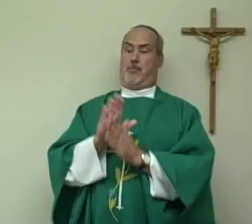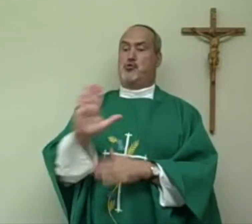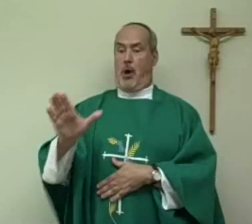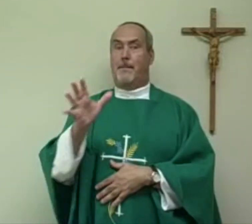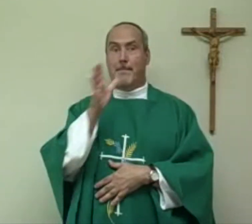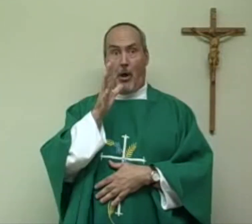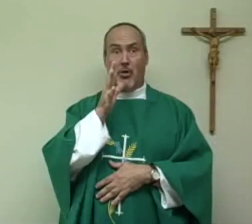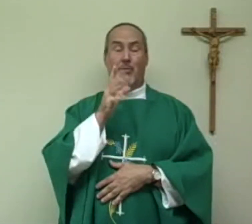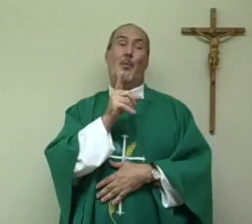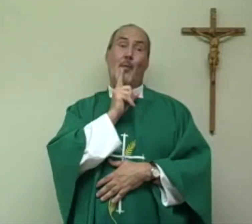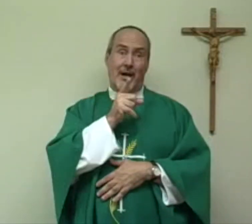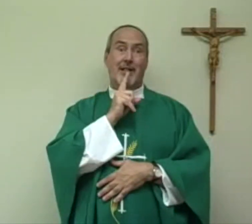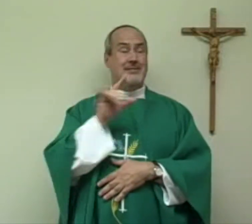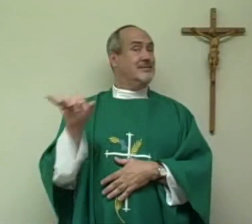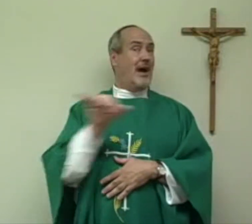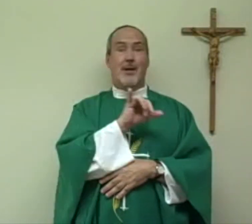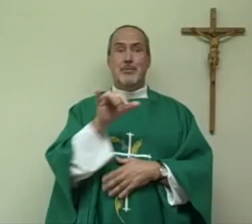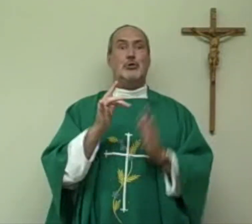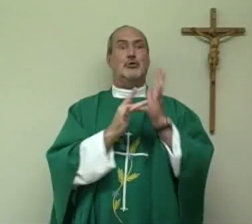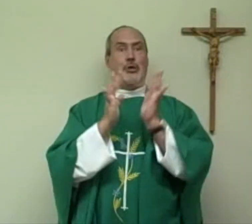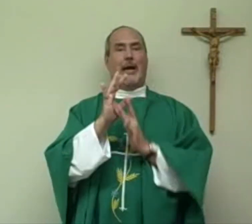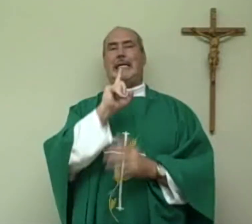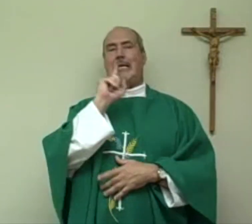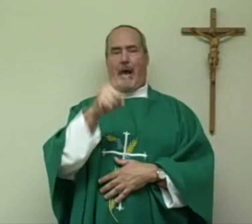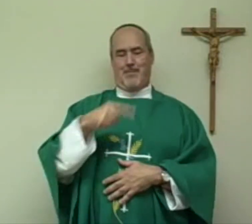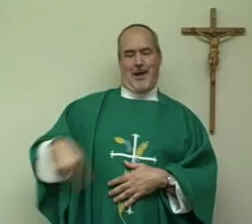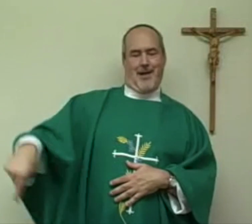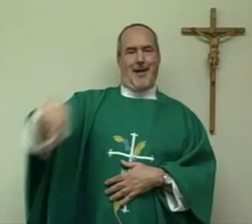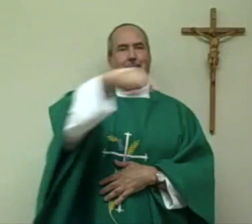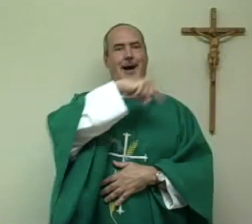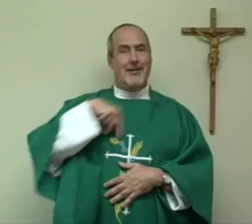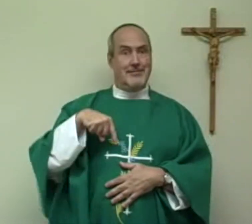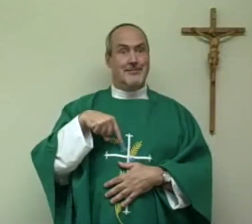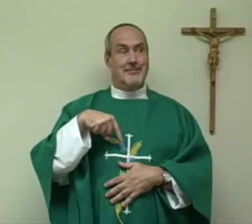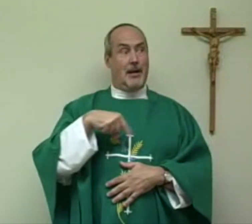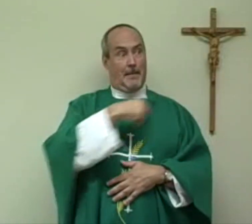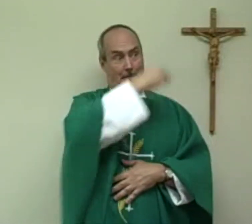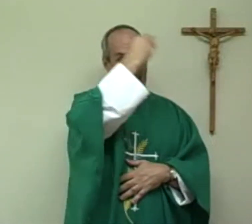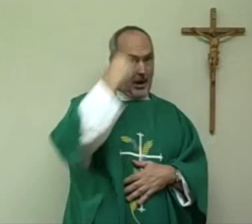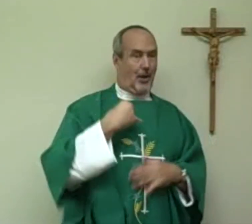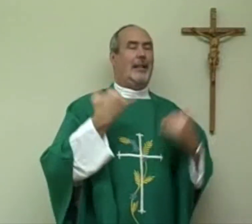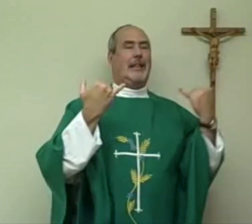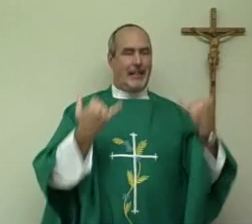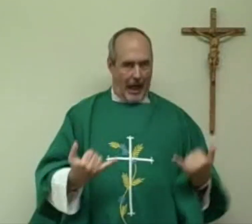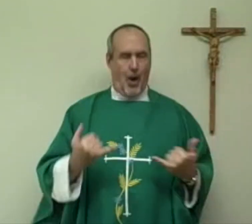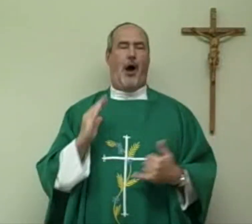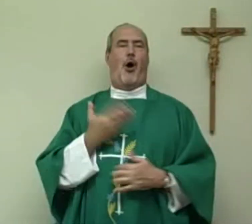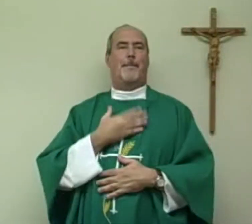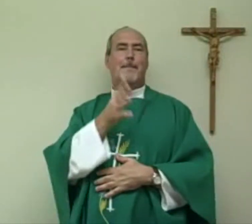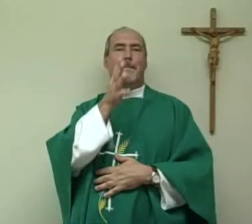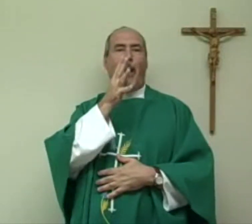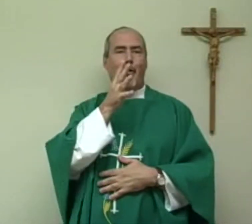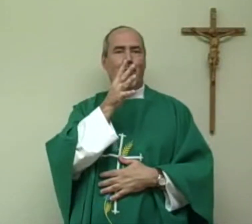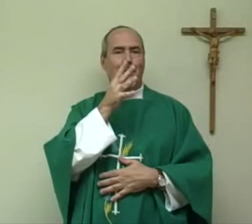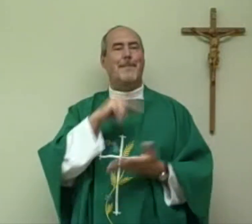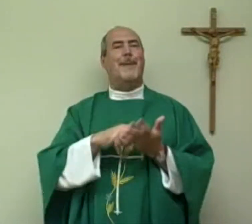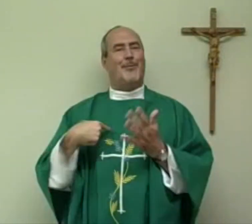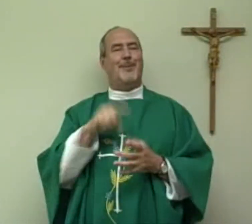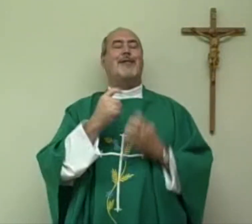So when he told John that she would become his mother, it's just like Jesus tells us that Mary is now our